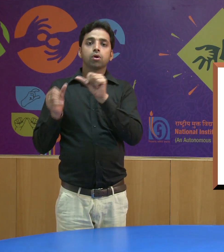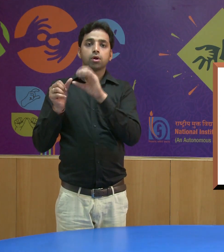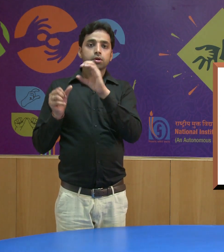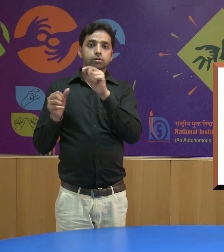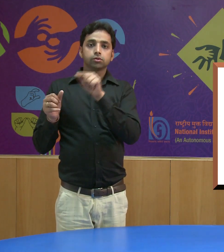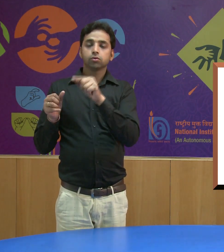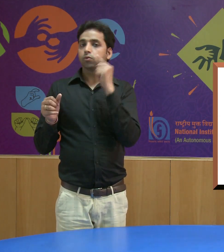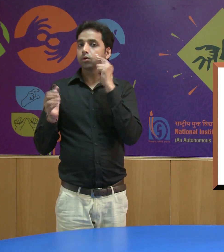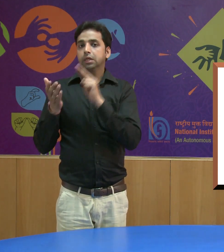www.nios.ac.in.